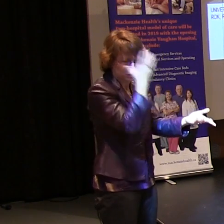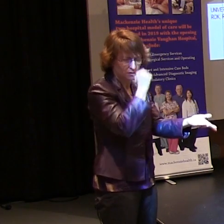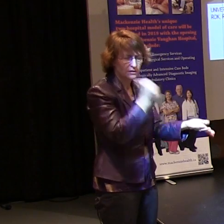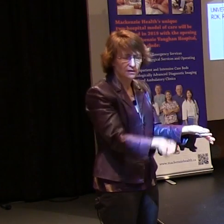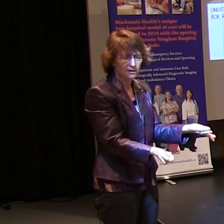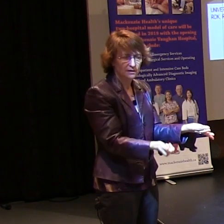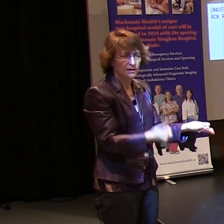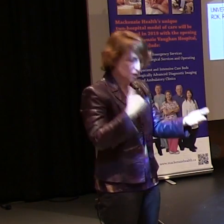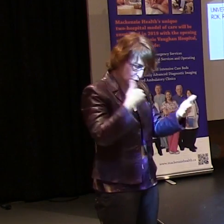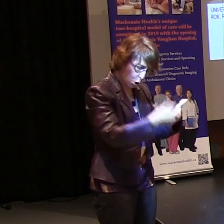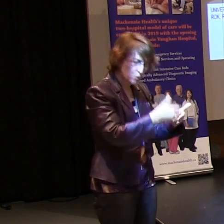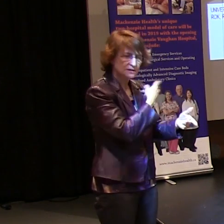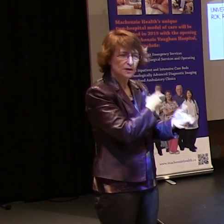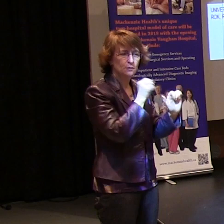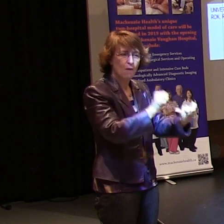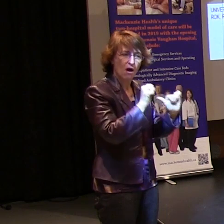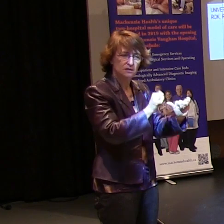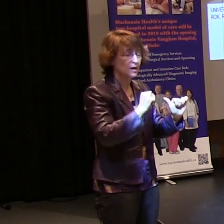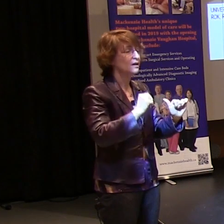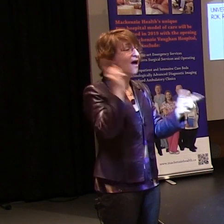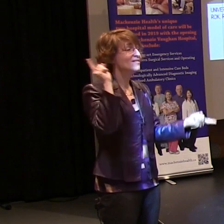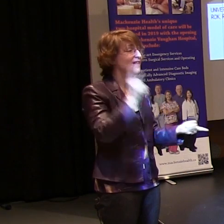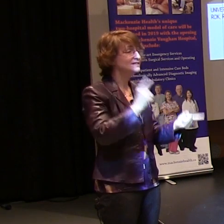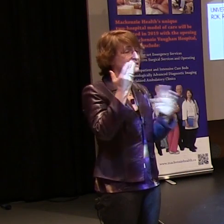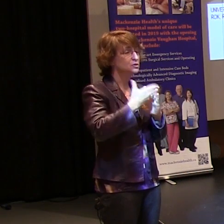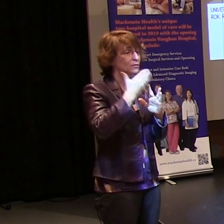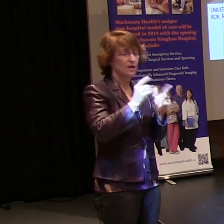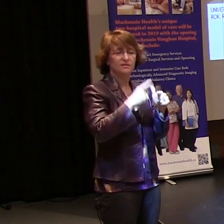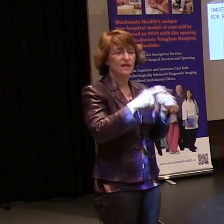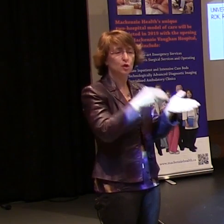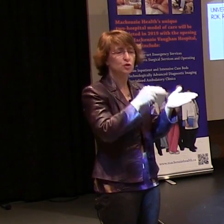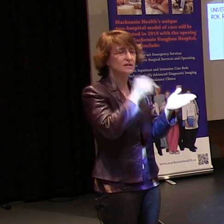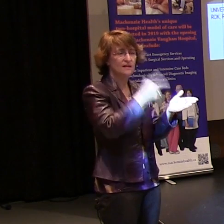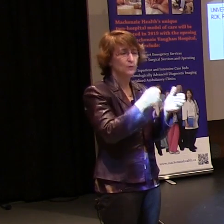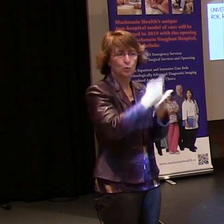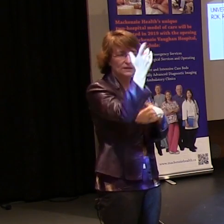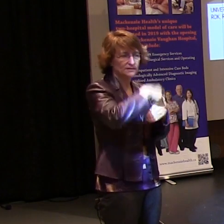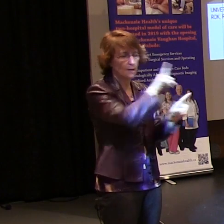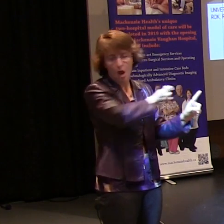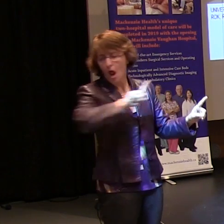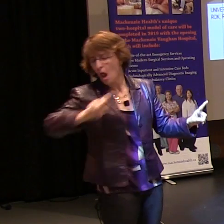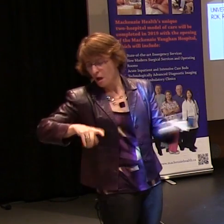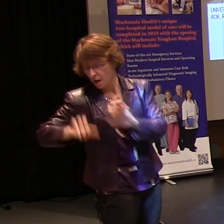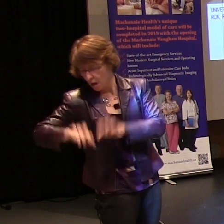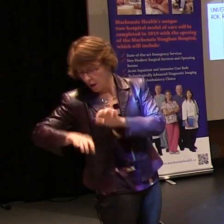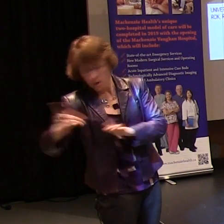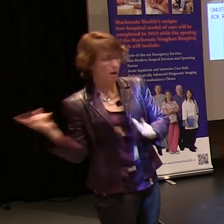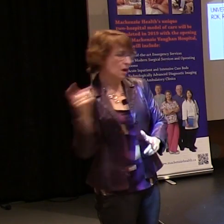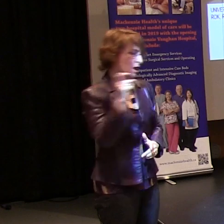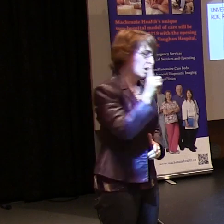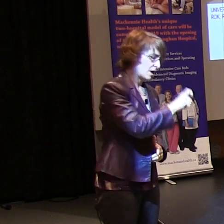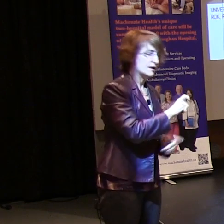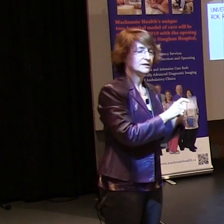as closer to the patient to have this interaction so they're not wasting time far away from the patient. And that's an example of